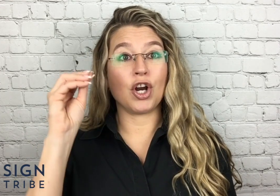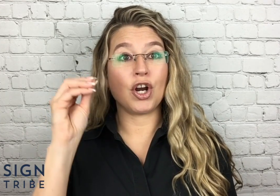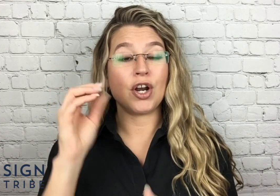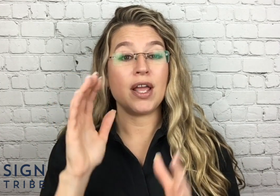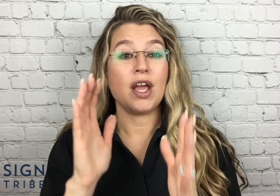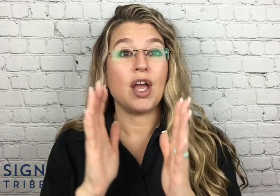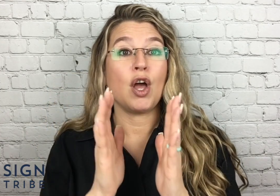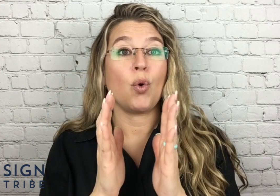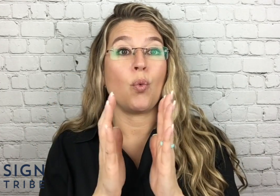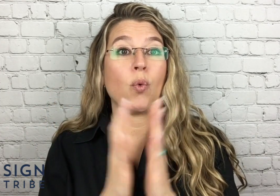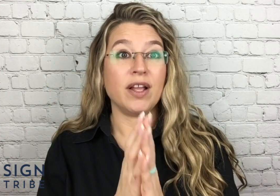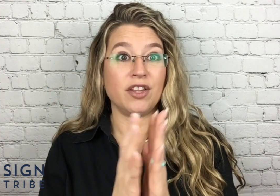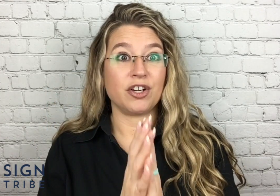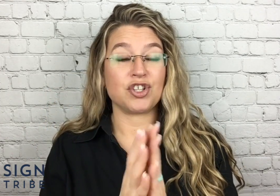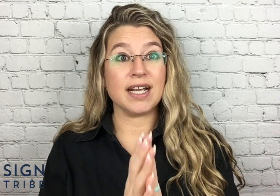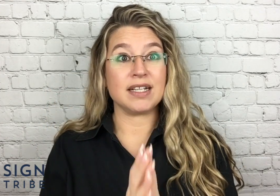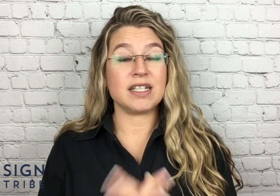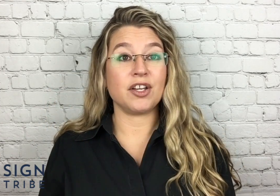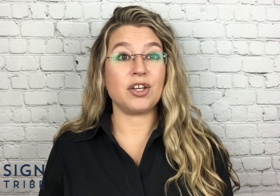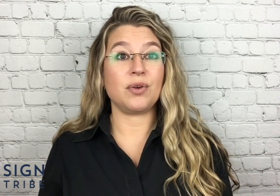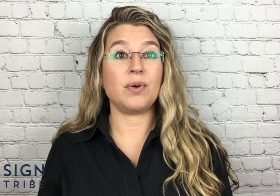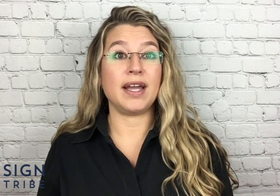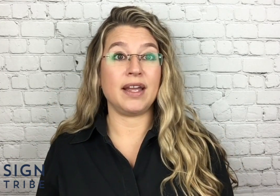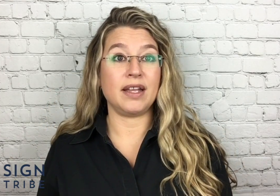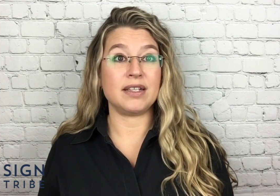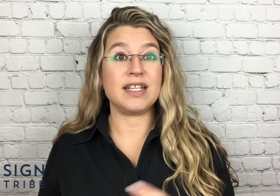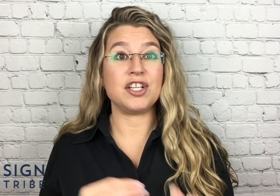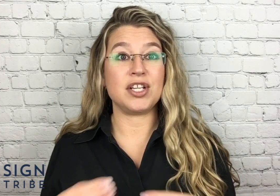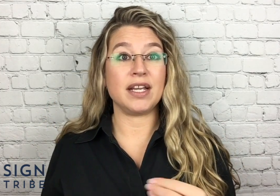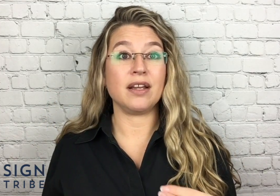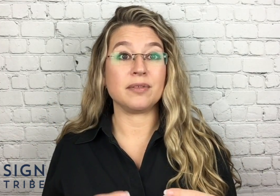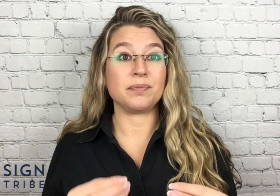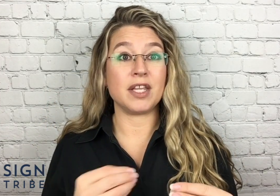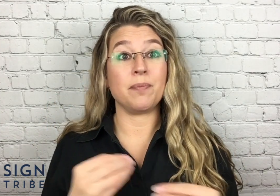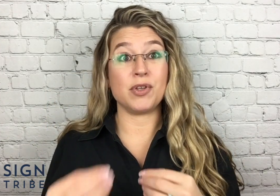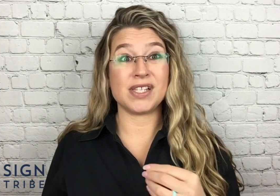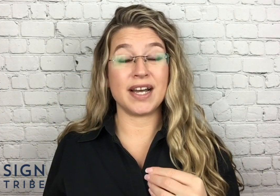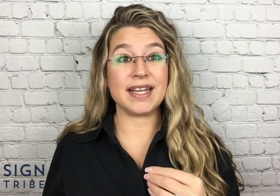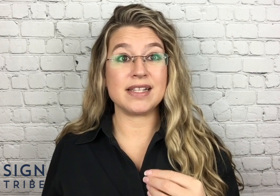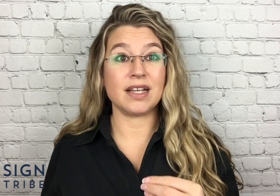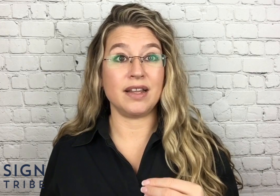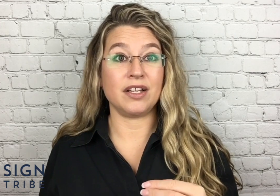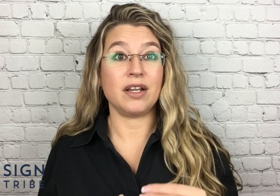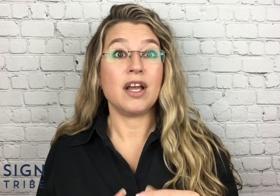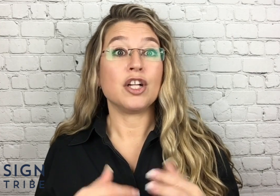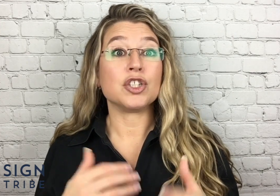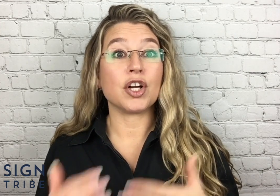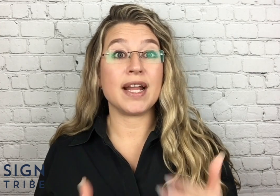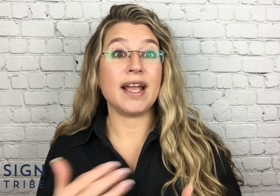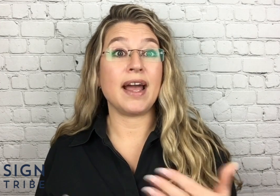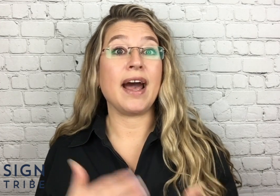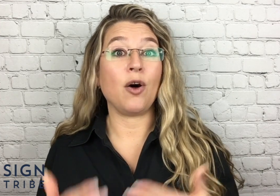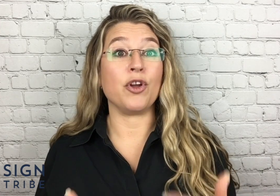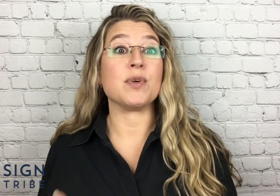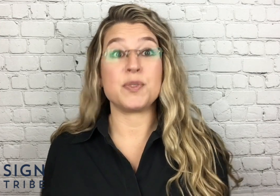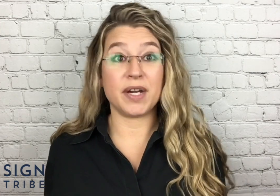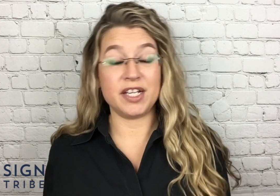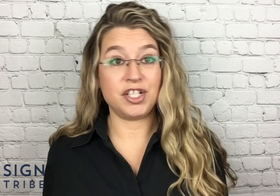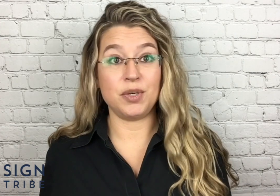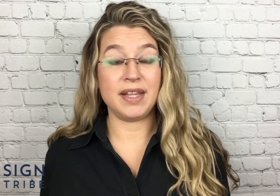learn what they're trying to tell you and teaching them the signs, and then learning how they're responding to you in that